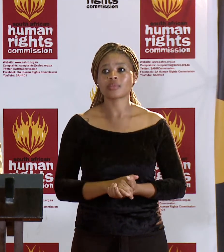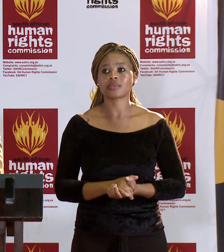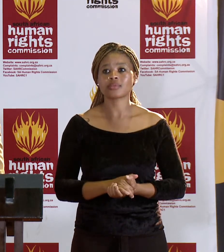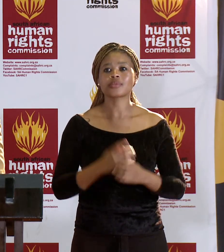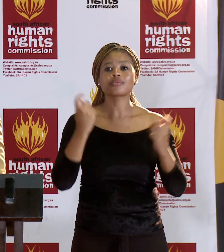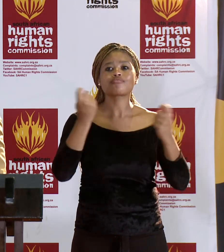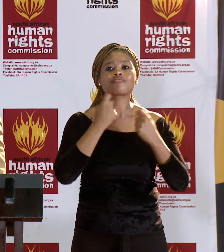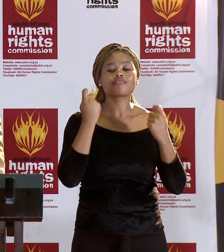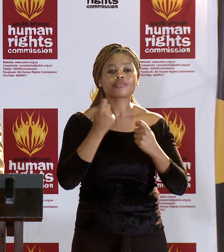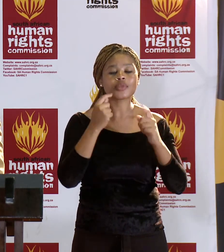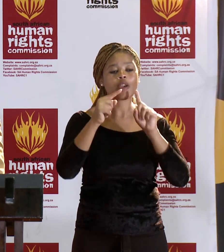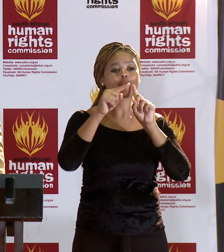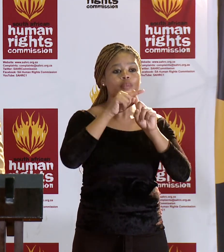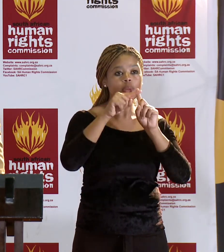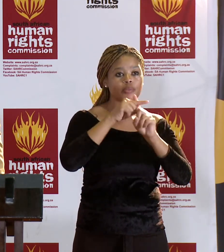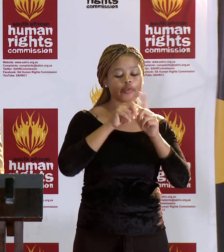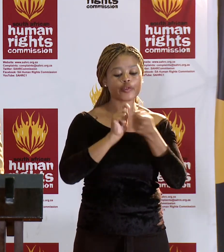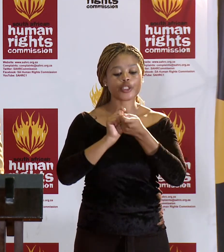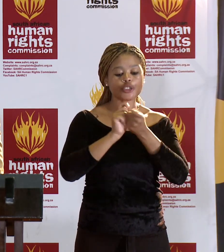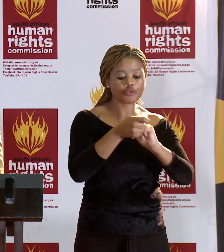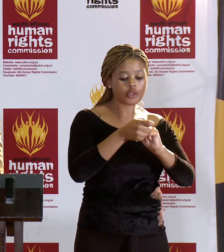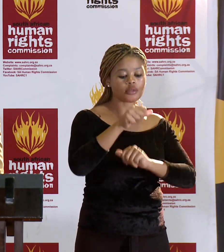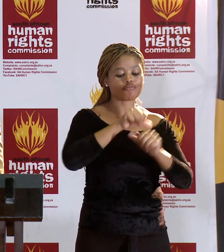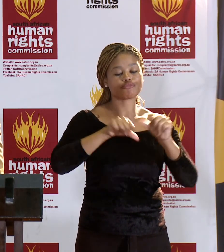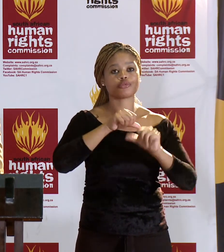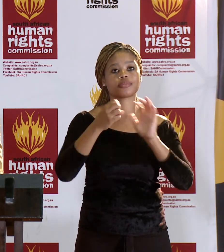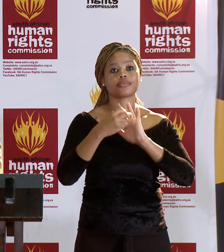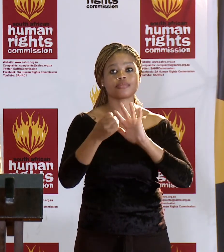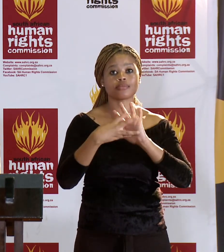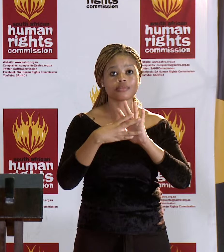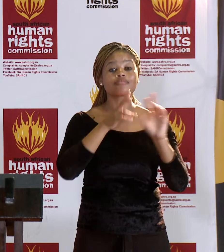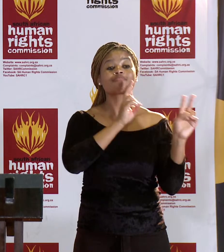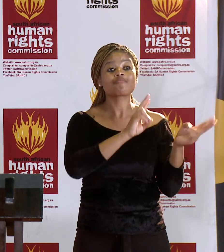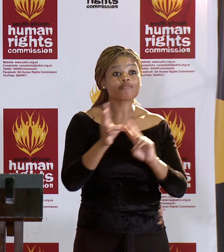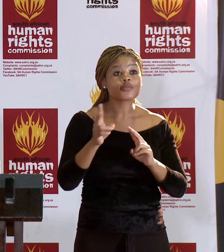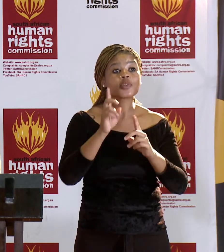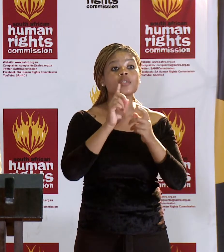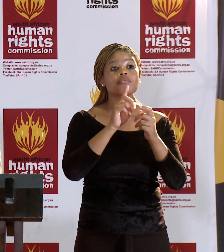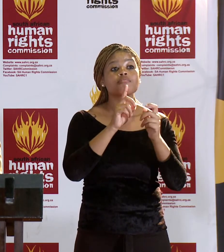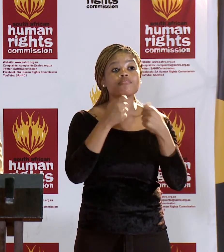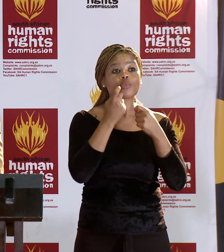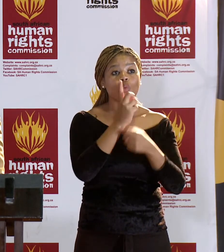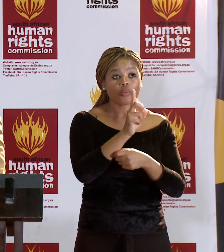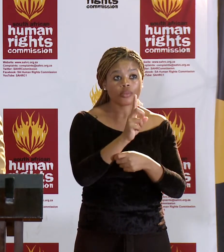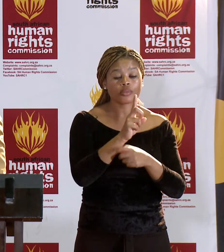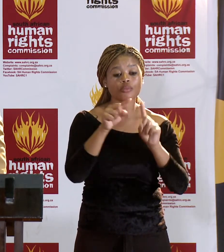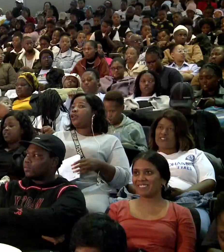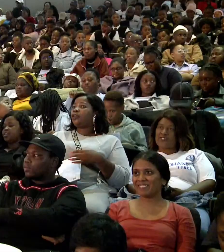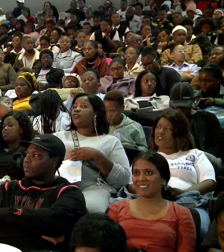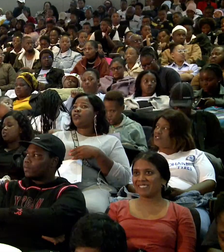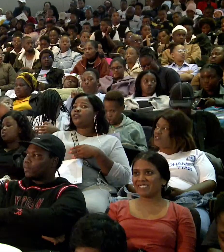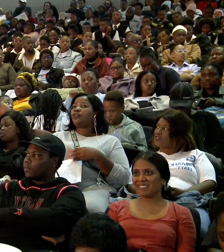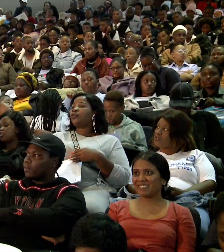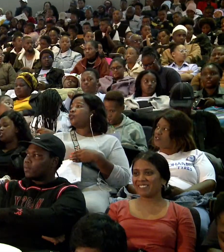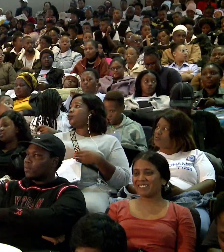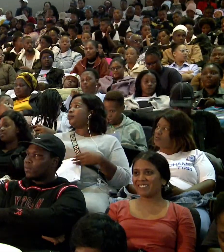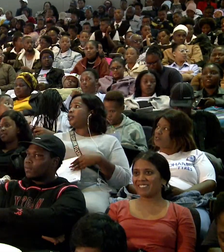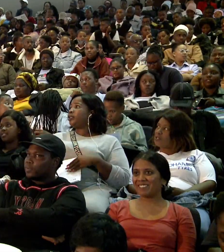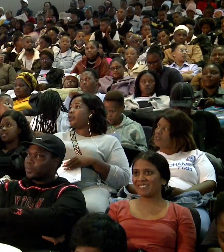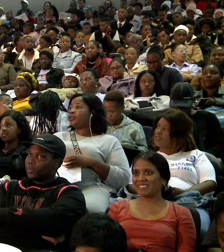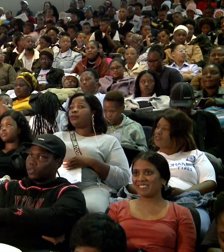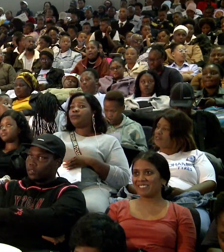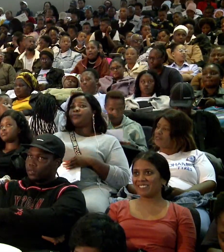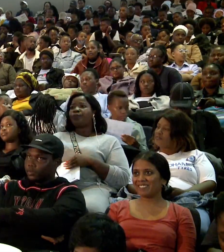We are celebrating positive change on social media. Can we say that? We're celebrating what? Positive